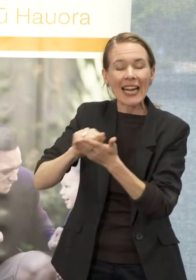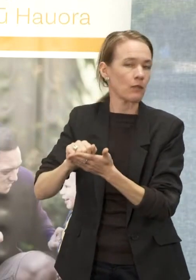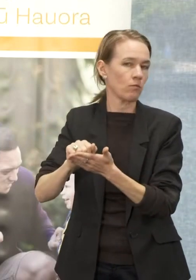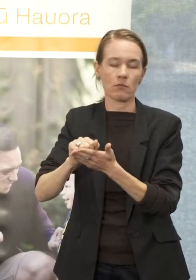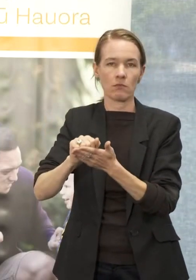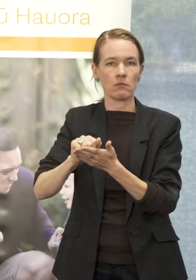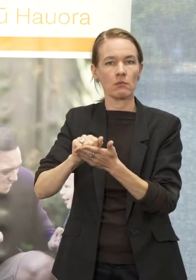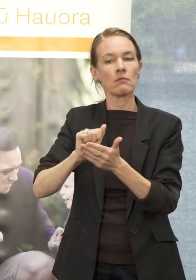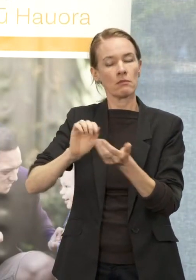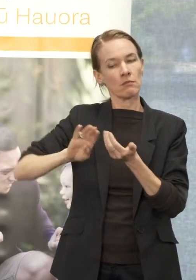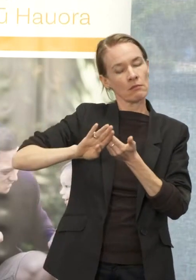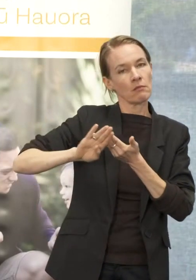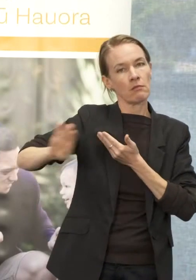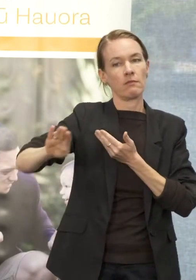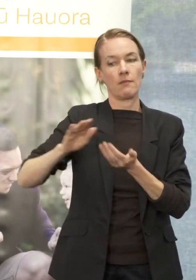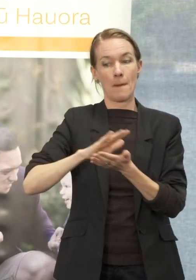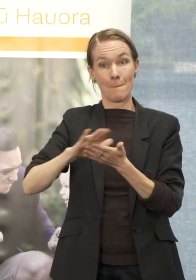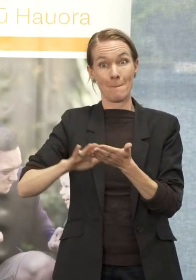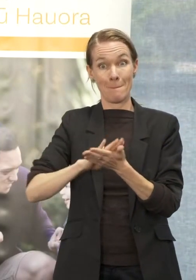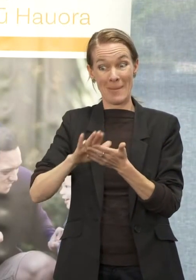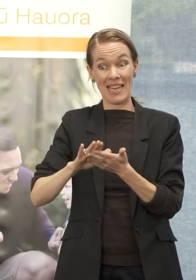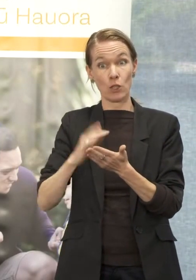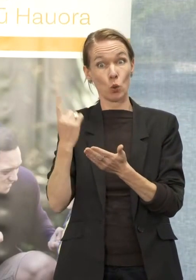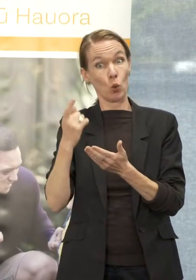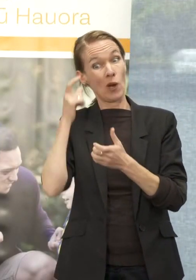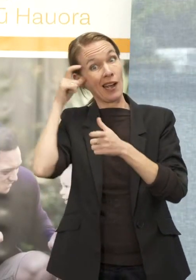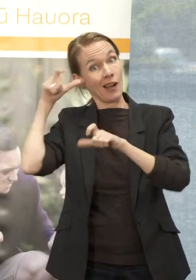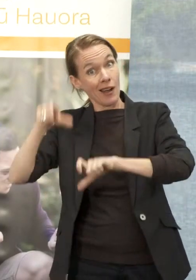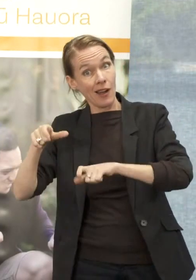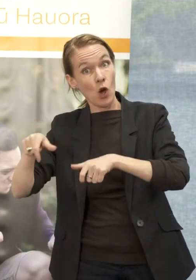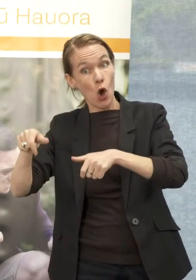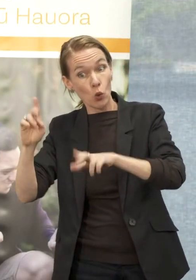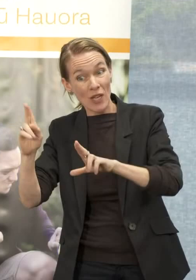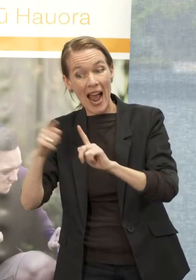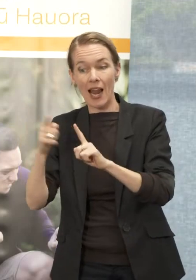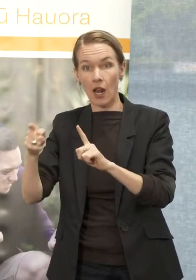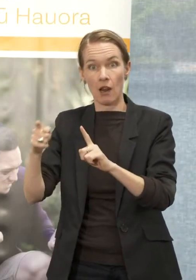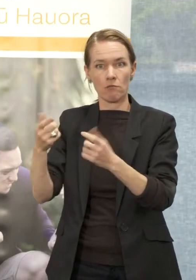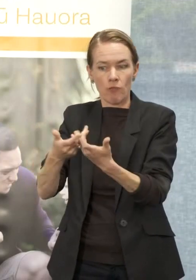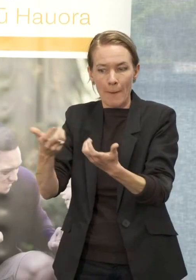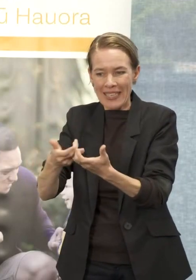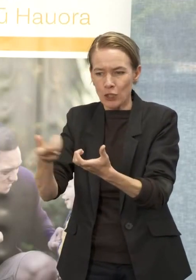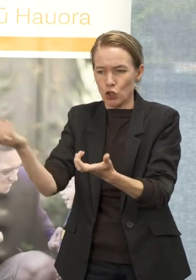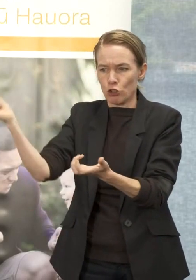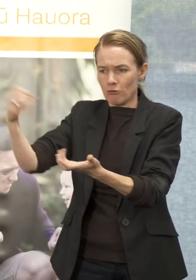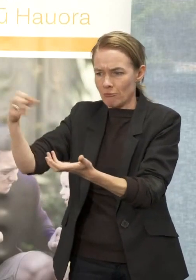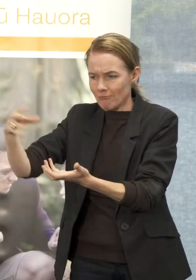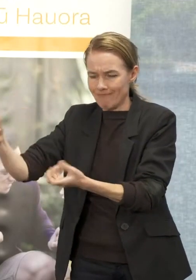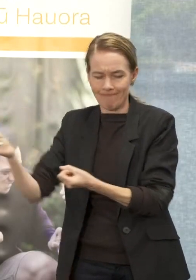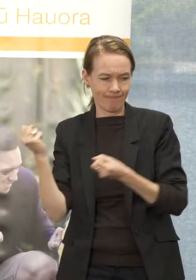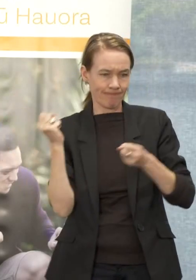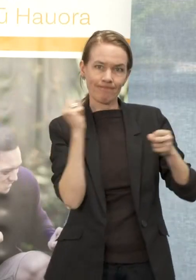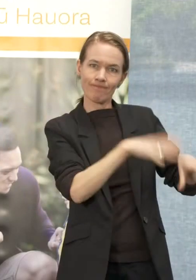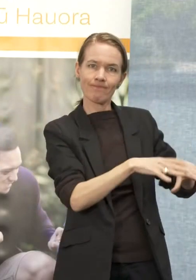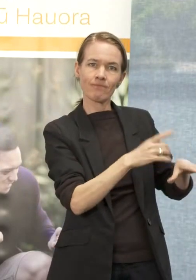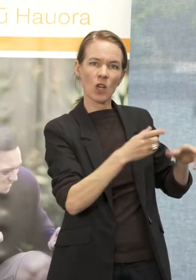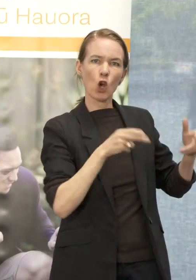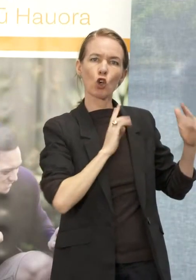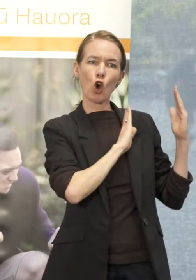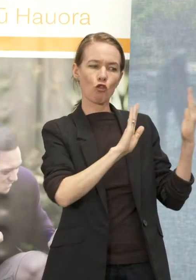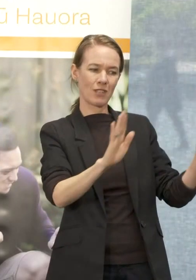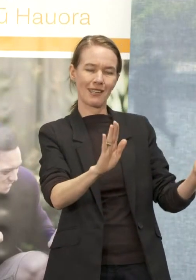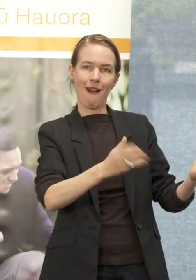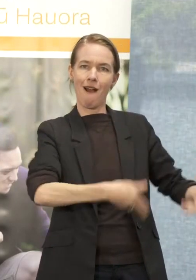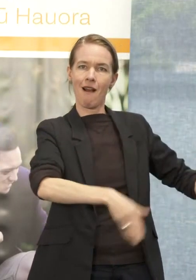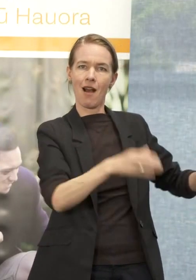put it in the bins. There's information and signage for them to use hand sanitisers before and after